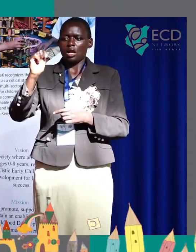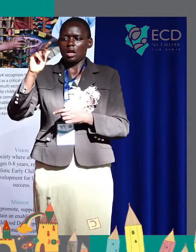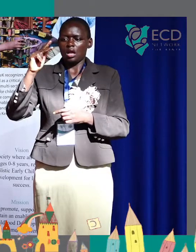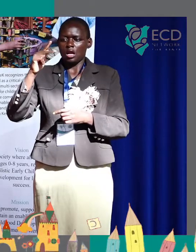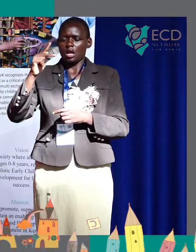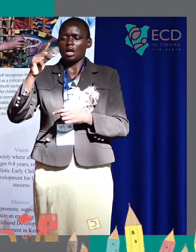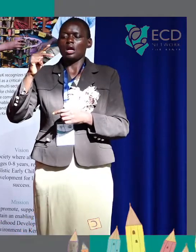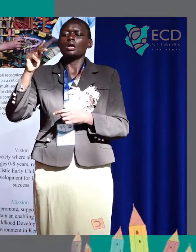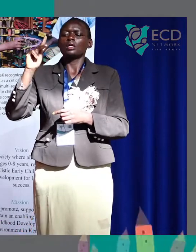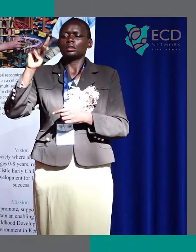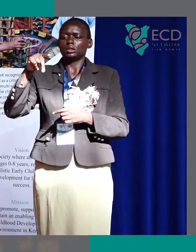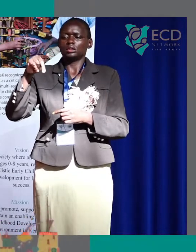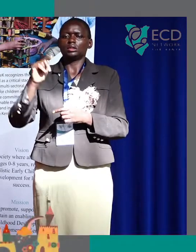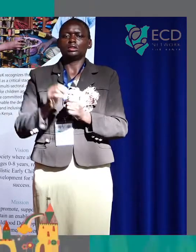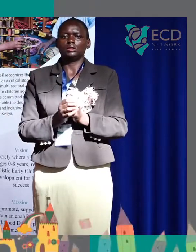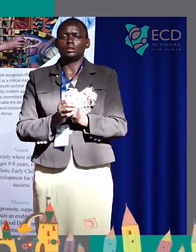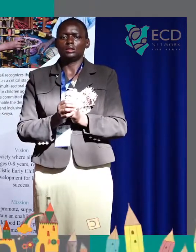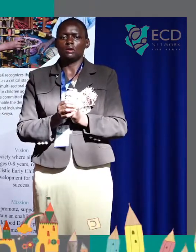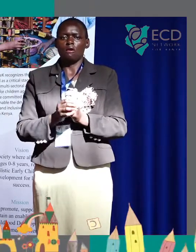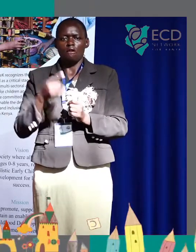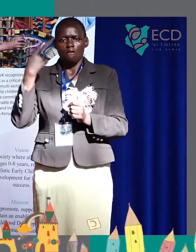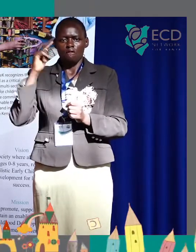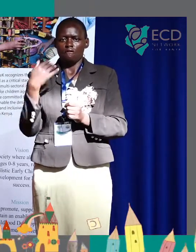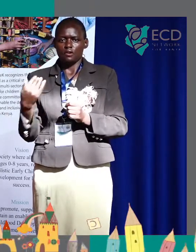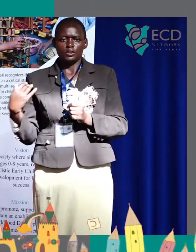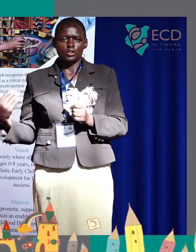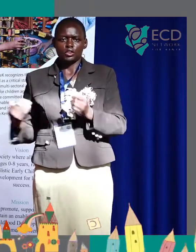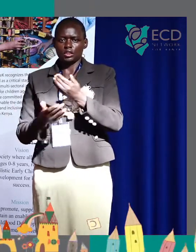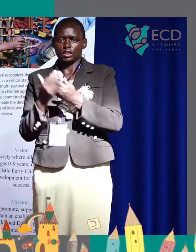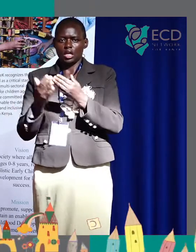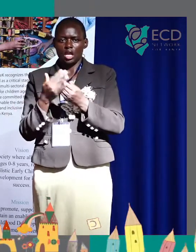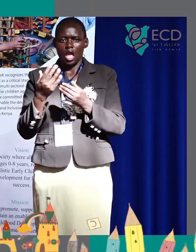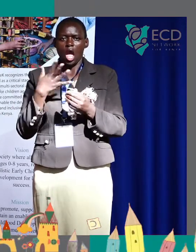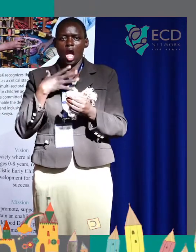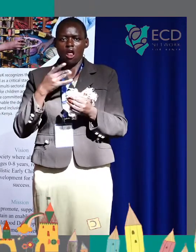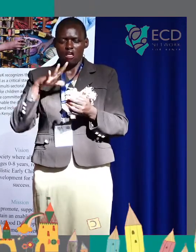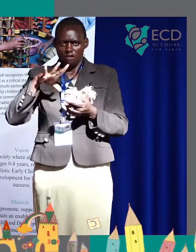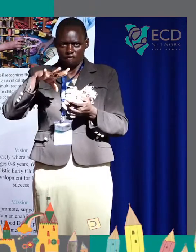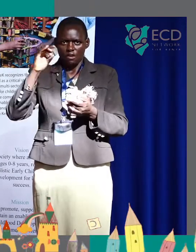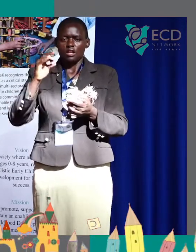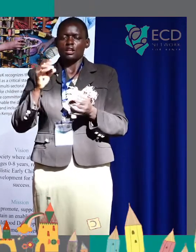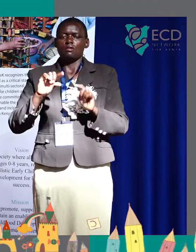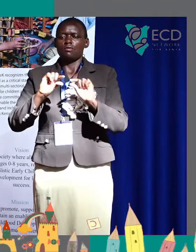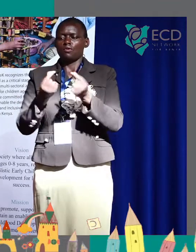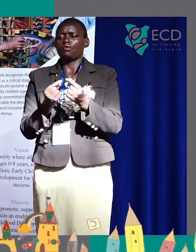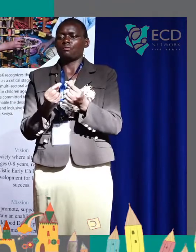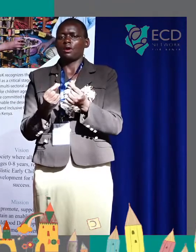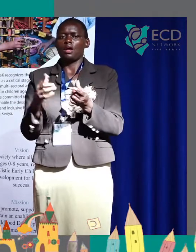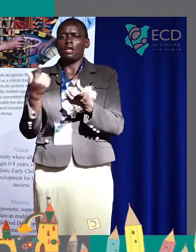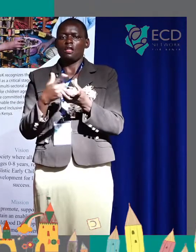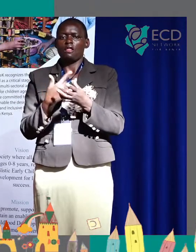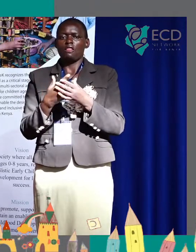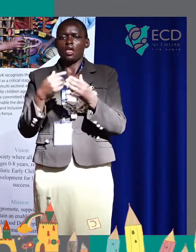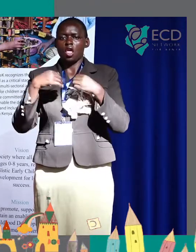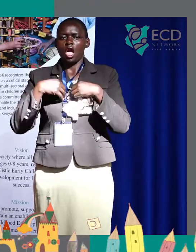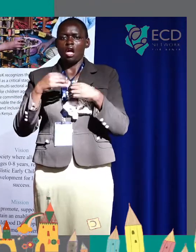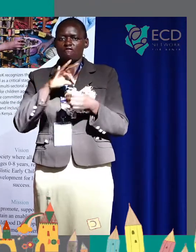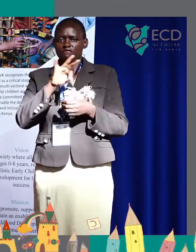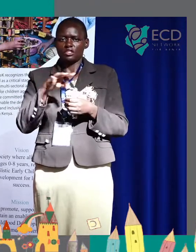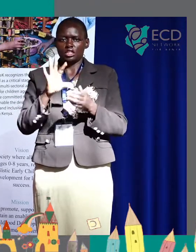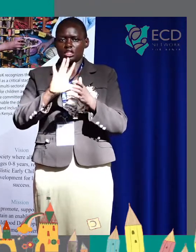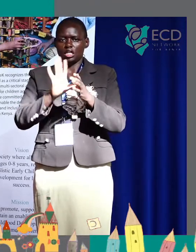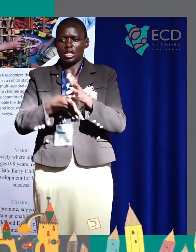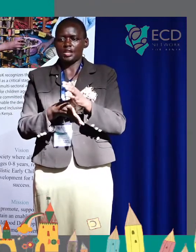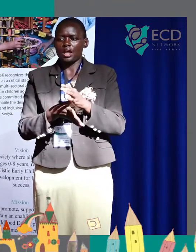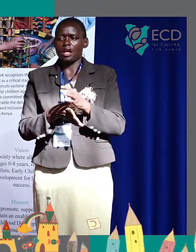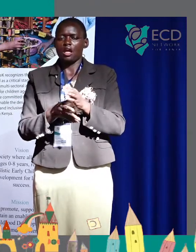a presentation on childcare for vulnerable groups. And that will cap for us that session. Then we have our tea break.